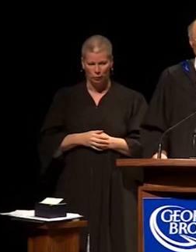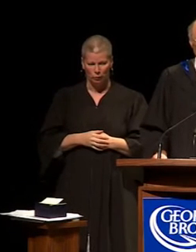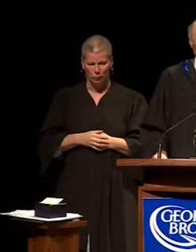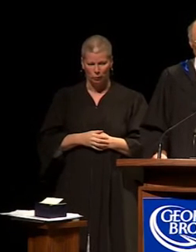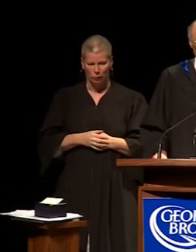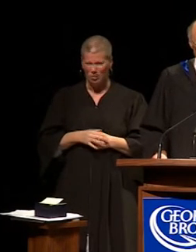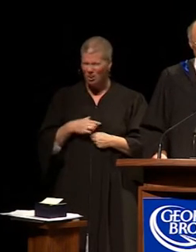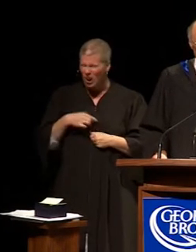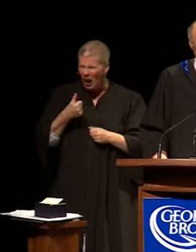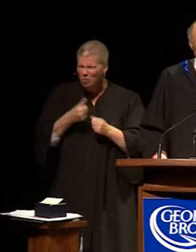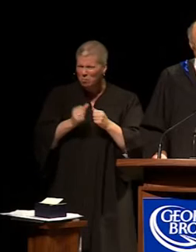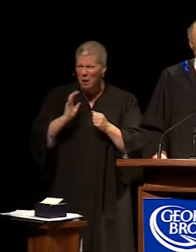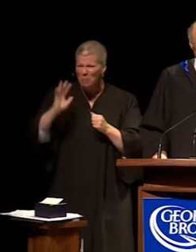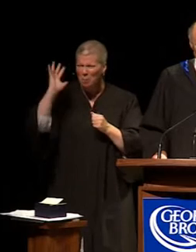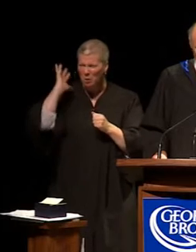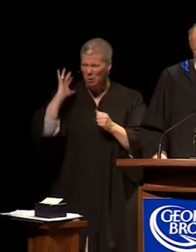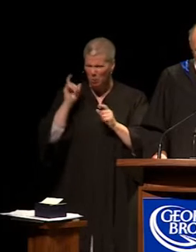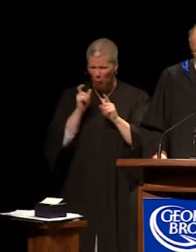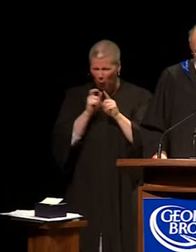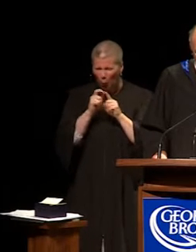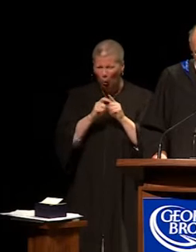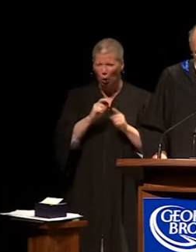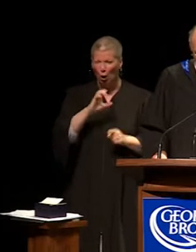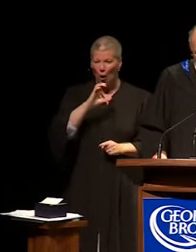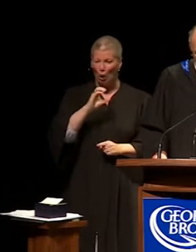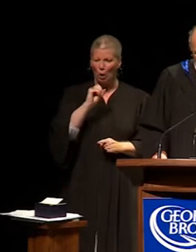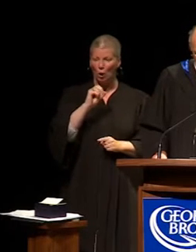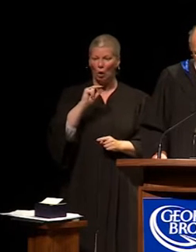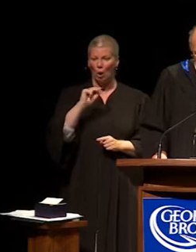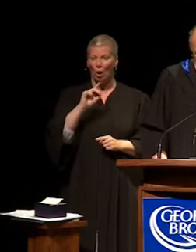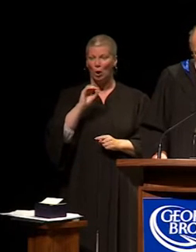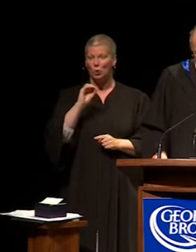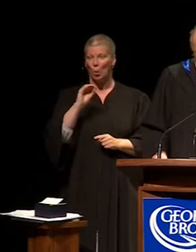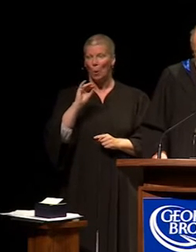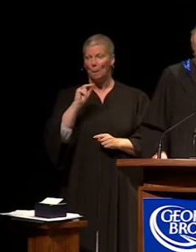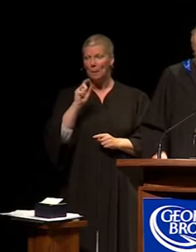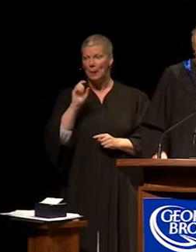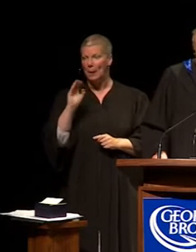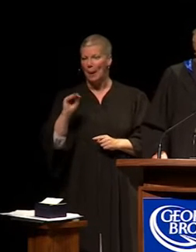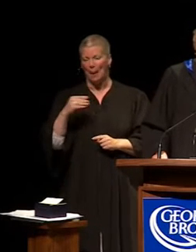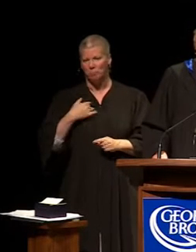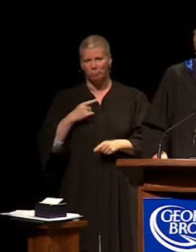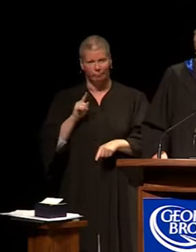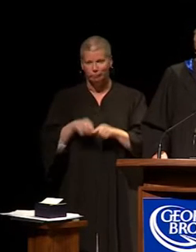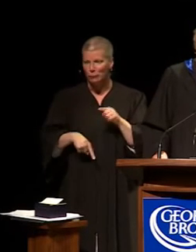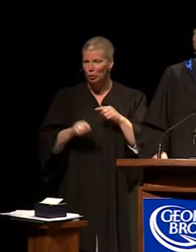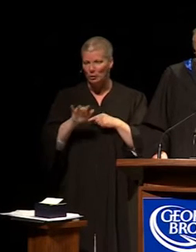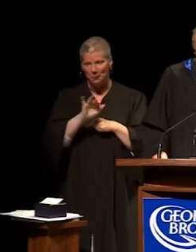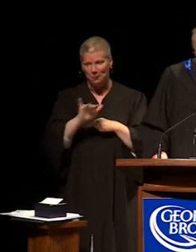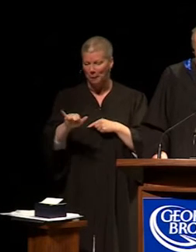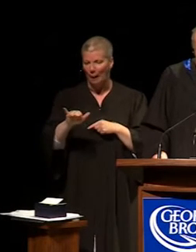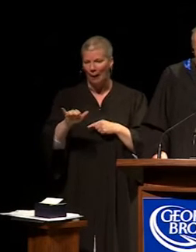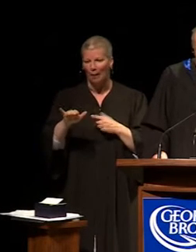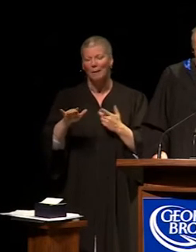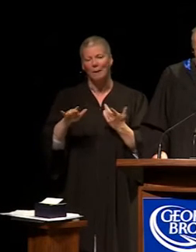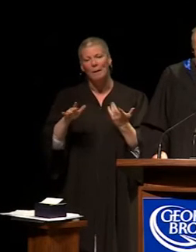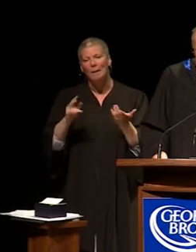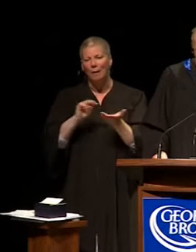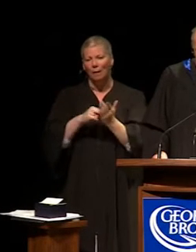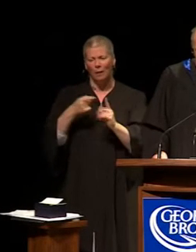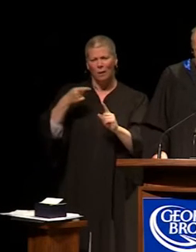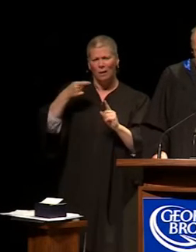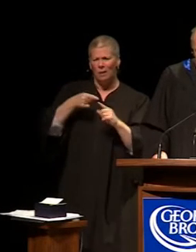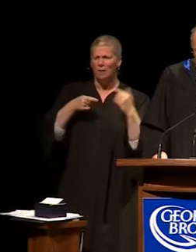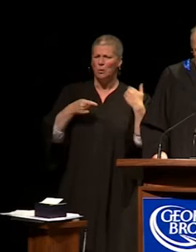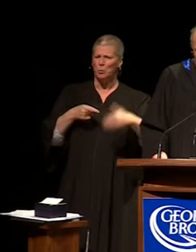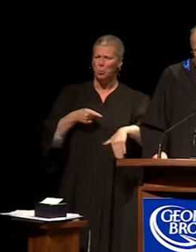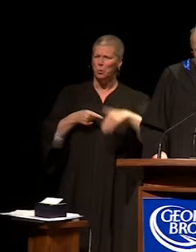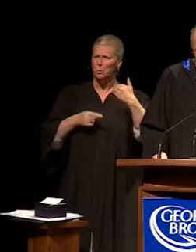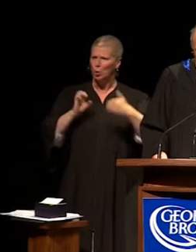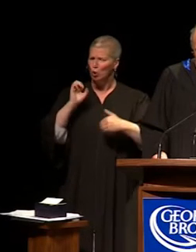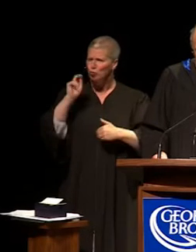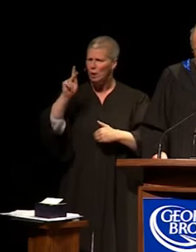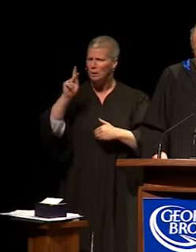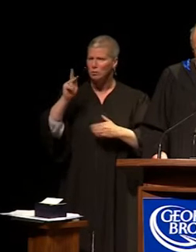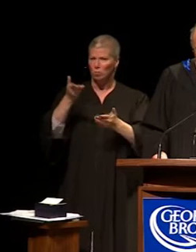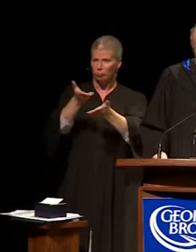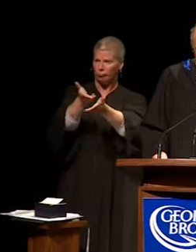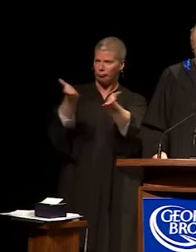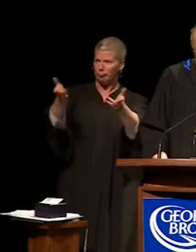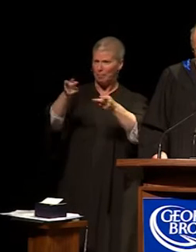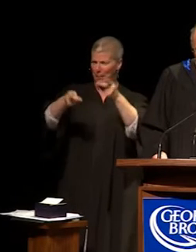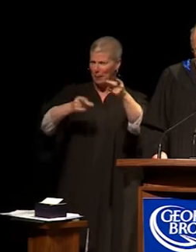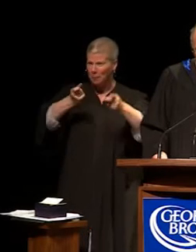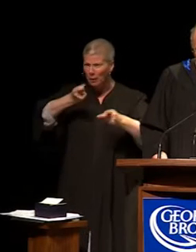spell condominium in those days. It was a huge risk, as the public did not